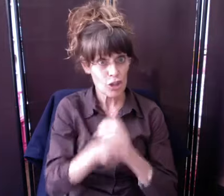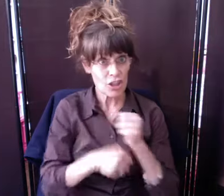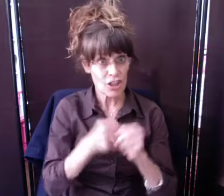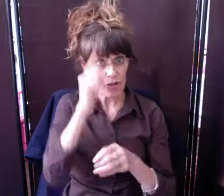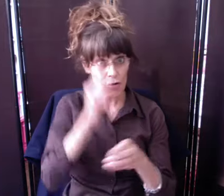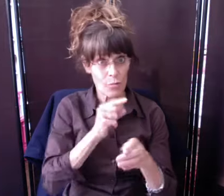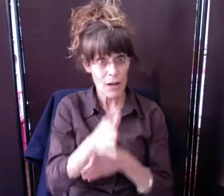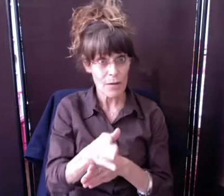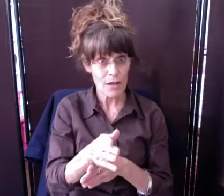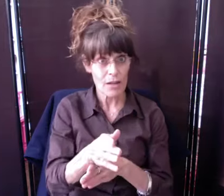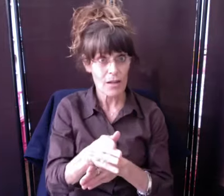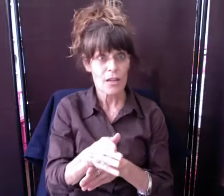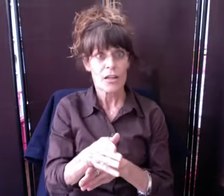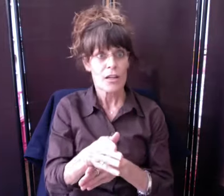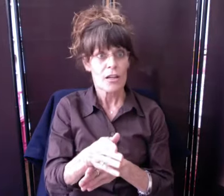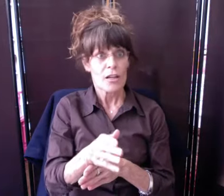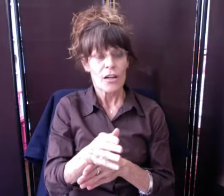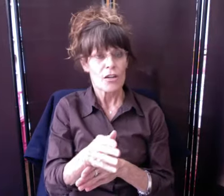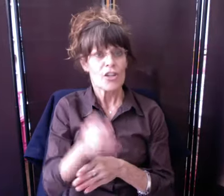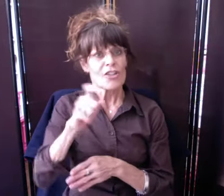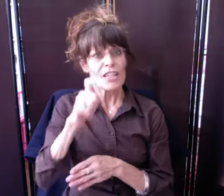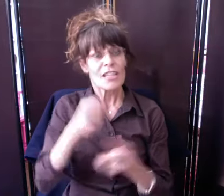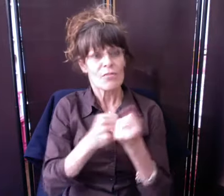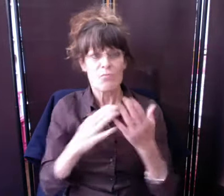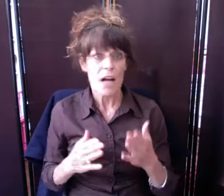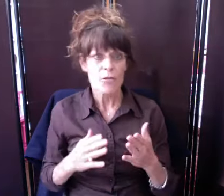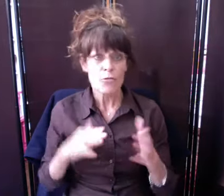you don't have a sponsor that's on fire for the big book, my experience is find one,